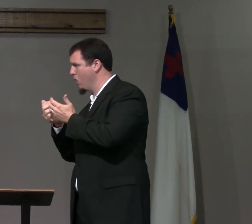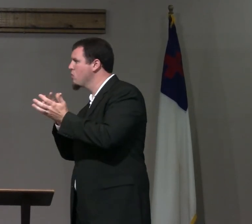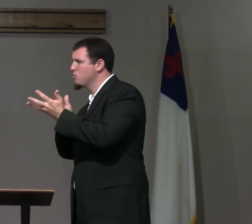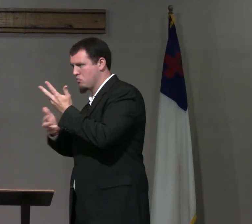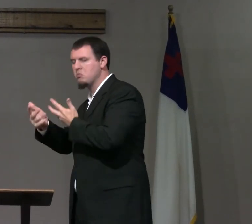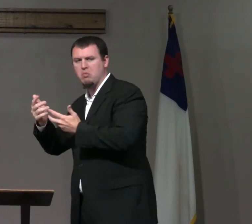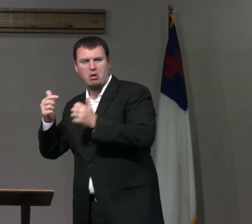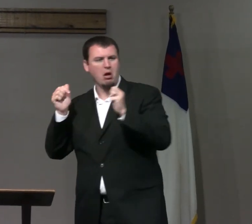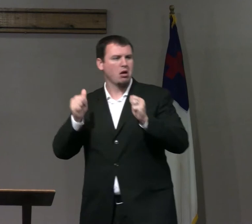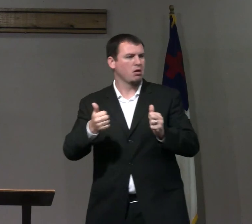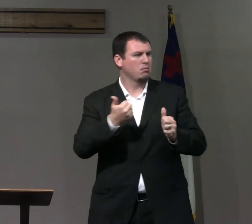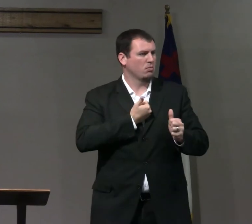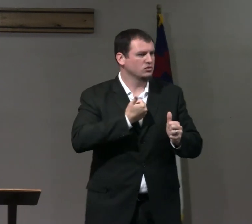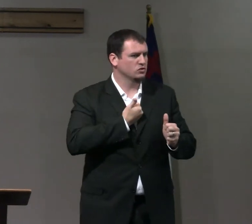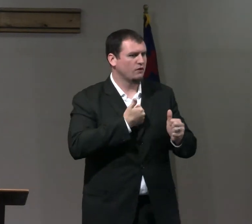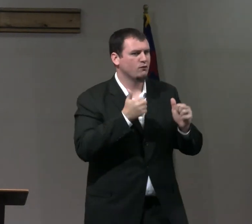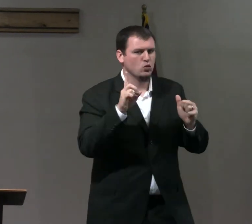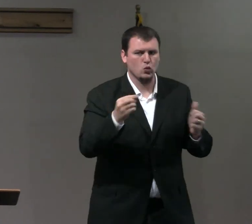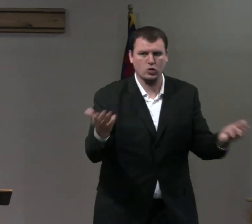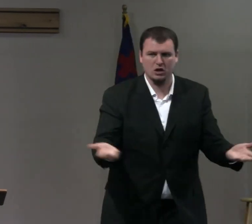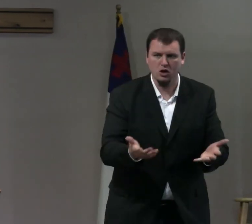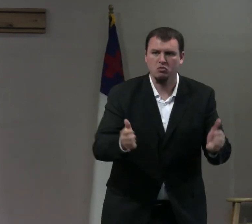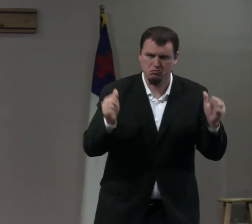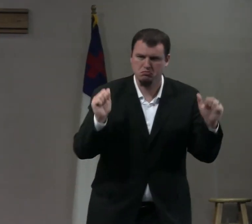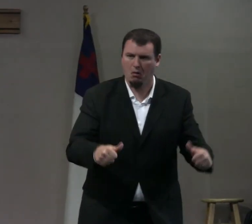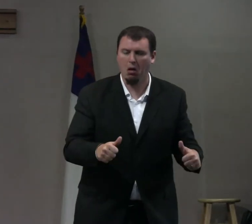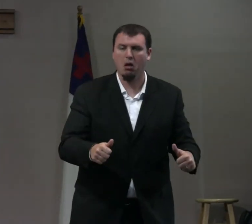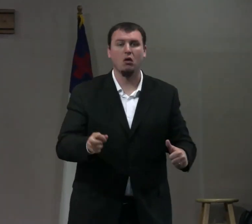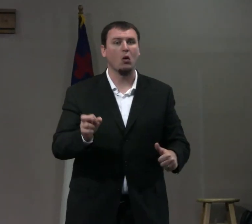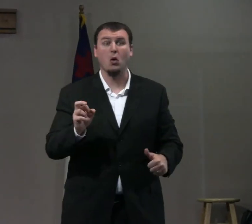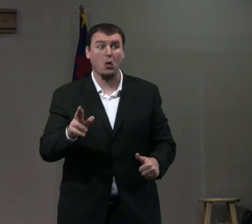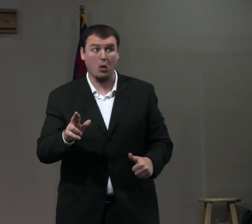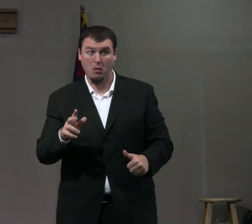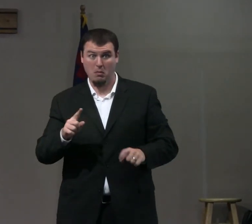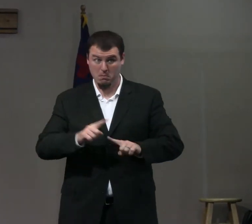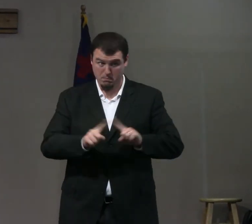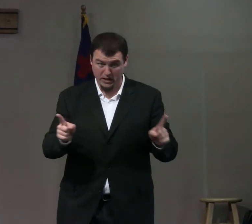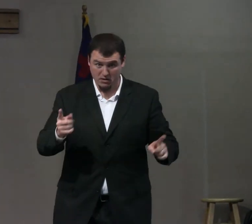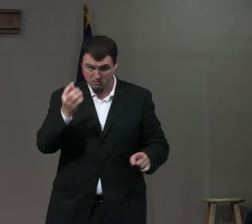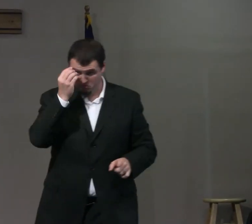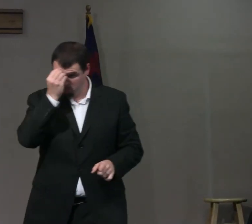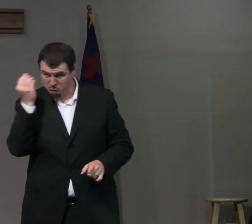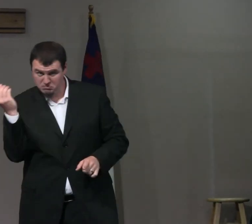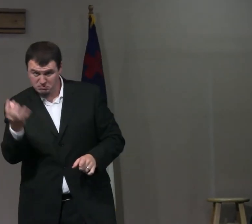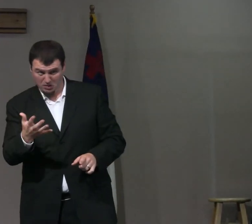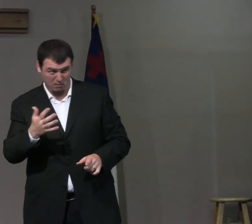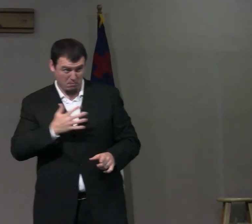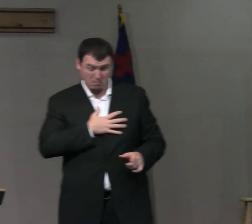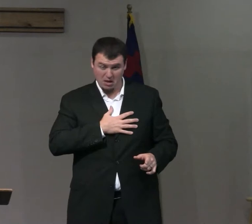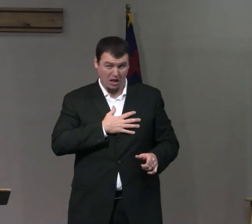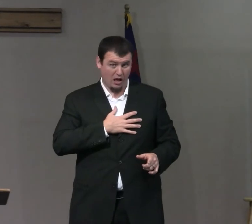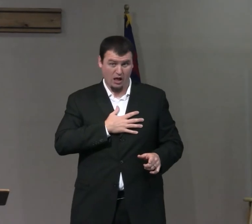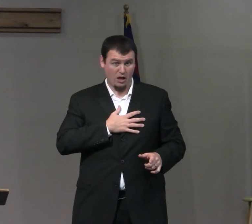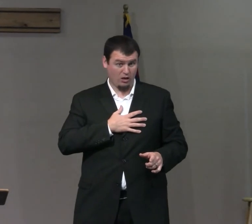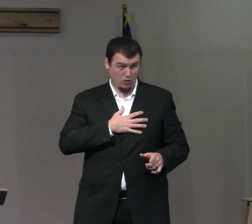I'm good at carpentry. I can do that at home. I do a lot of stuff. Fixing up at home so I can do that at the church.